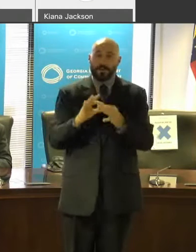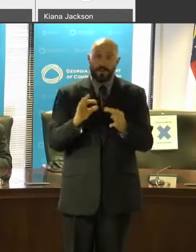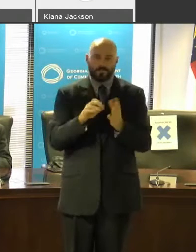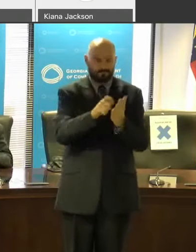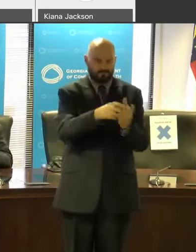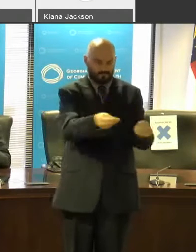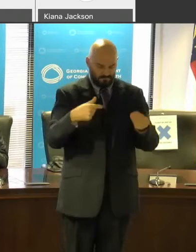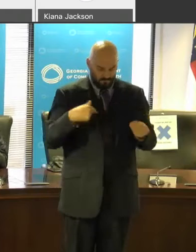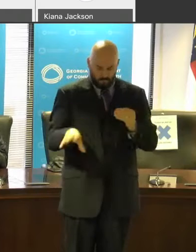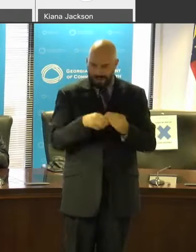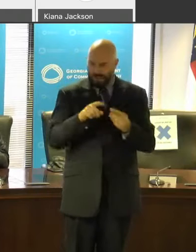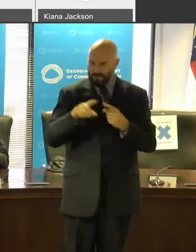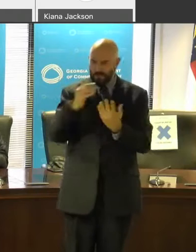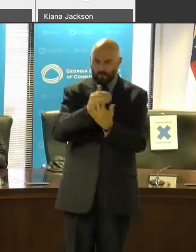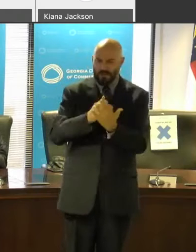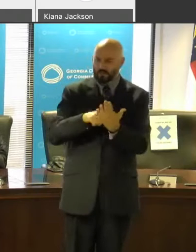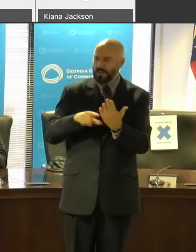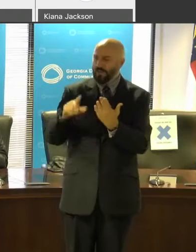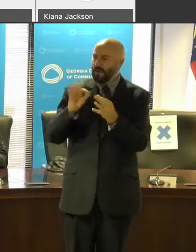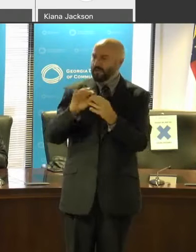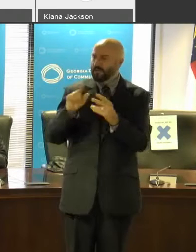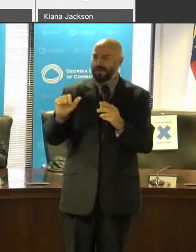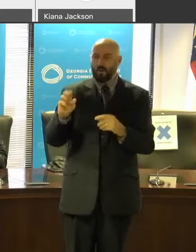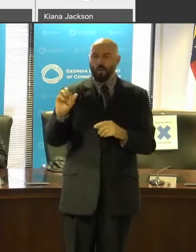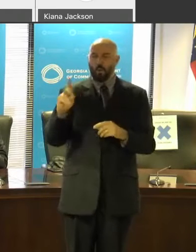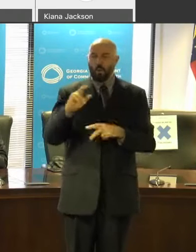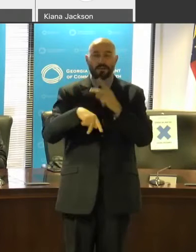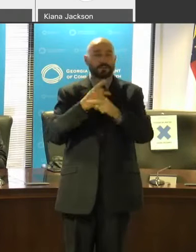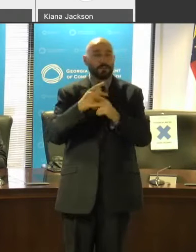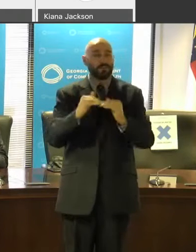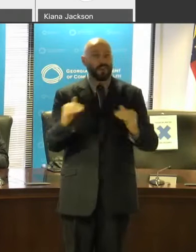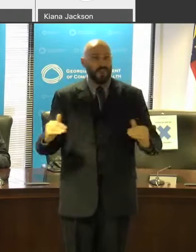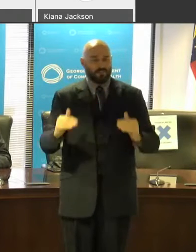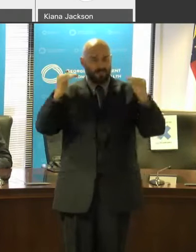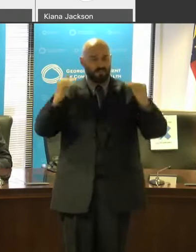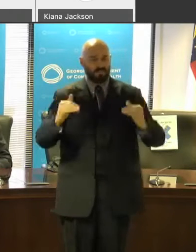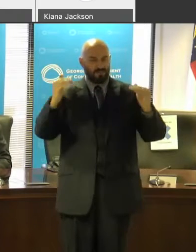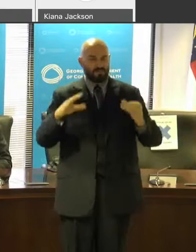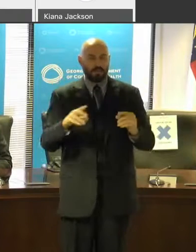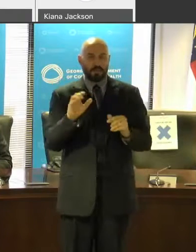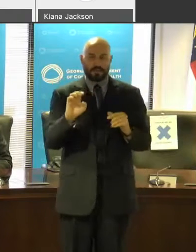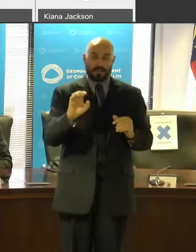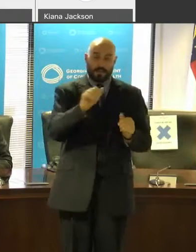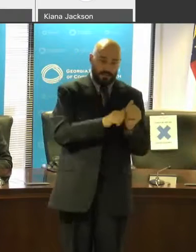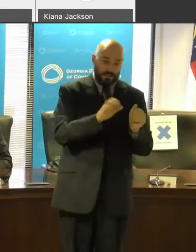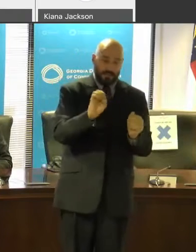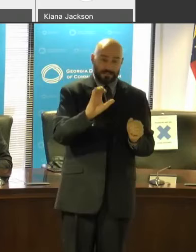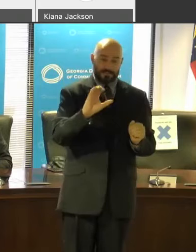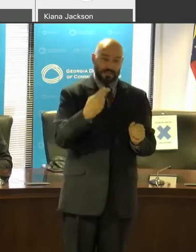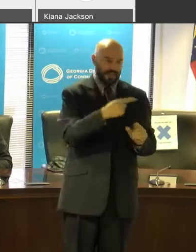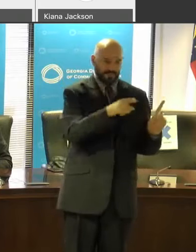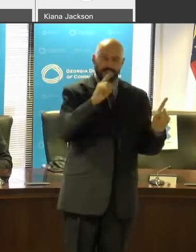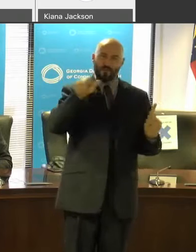Registry to the current award type level. DCH's response is why there are other national registries that focus on